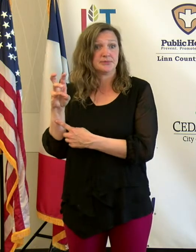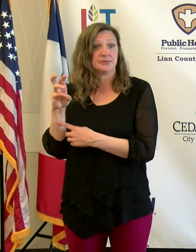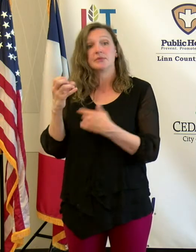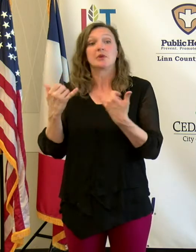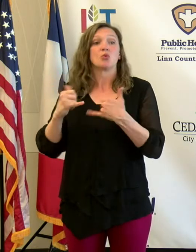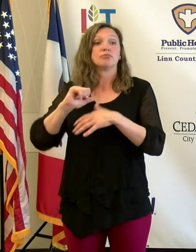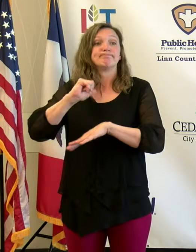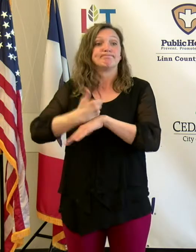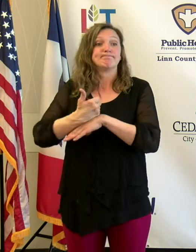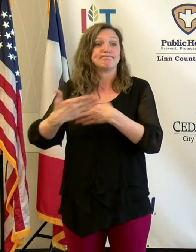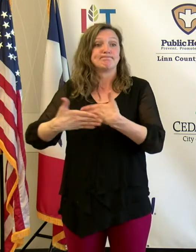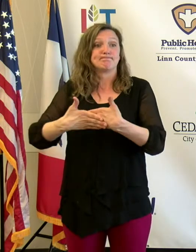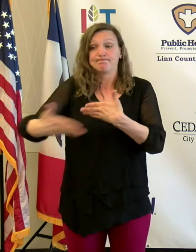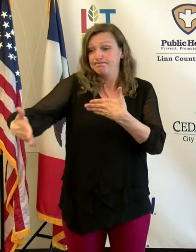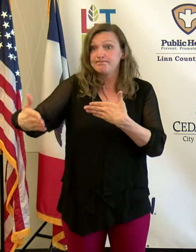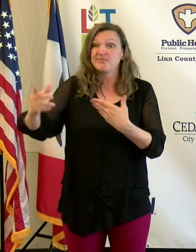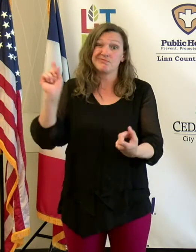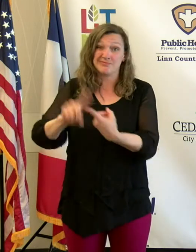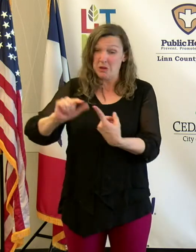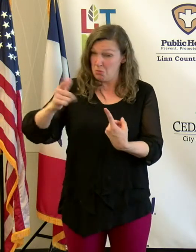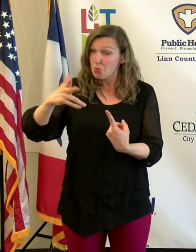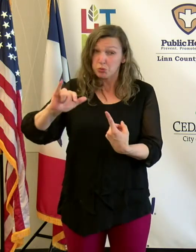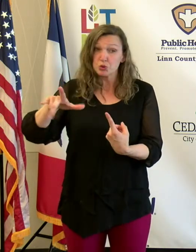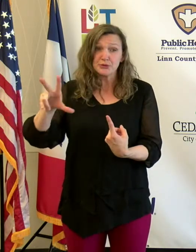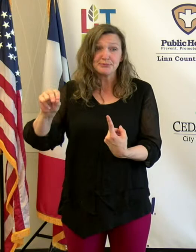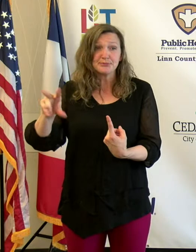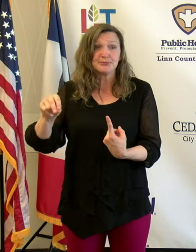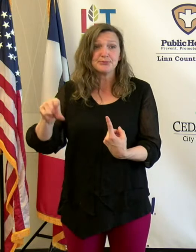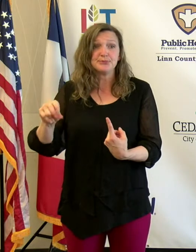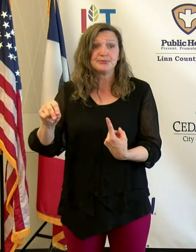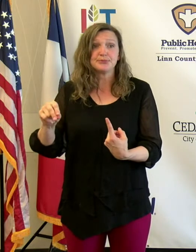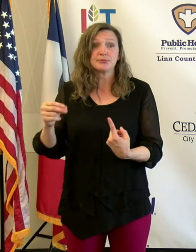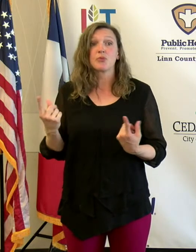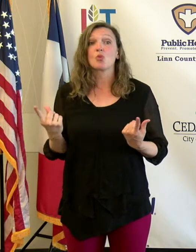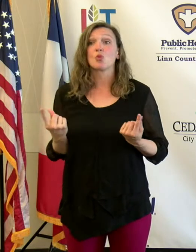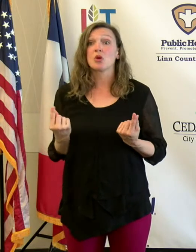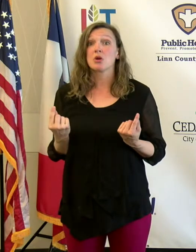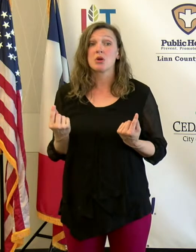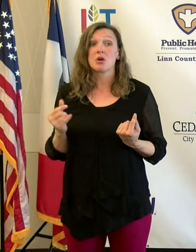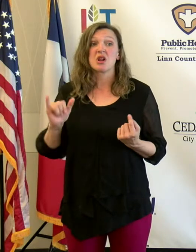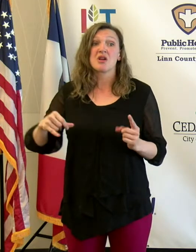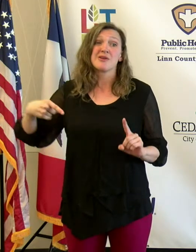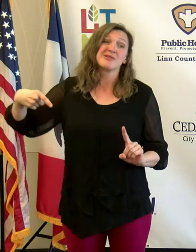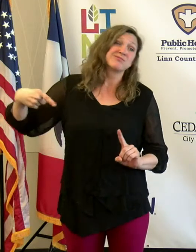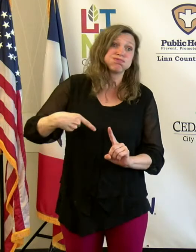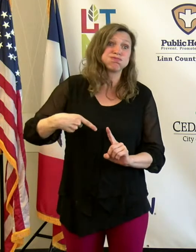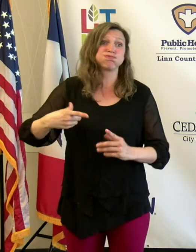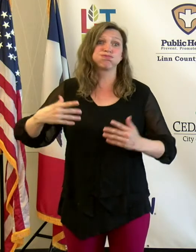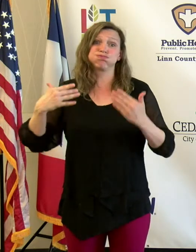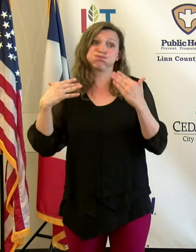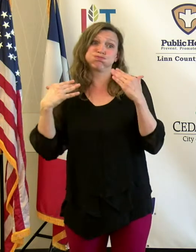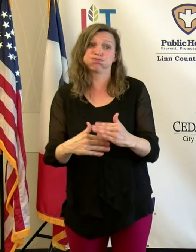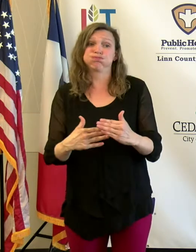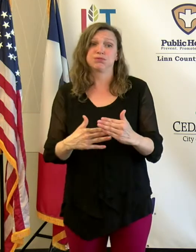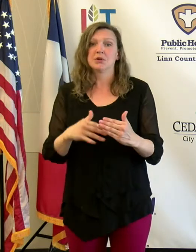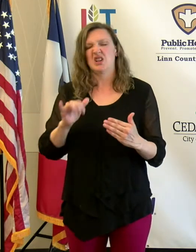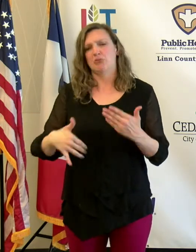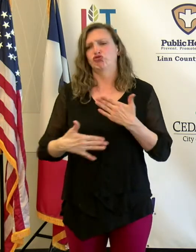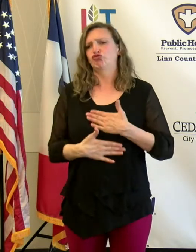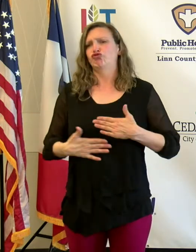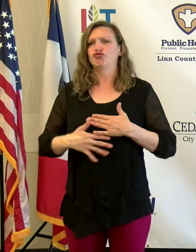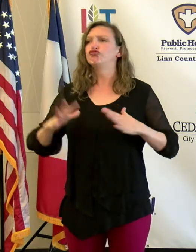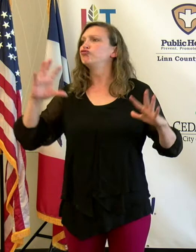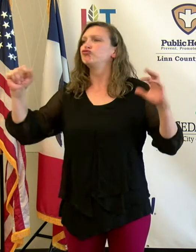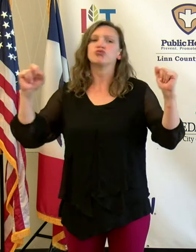These orders limit social, community, recreational, leisure,